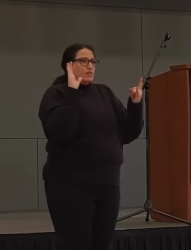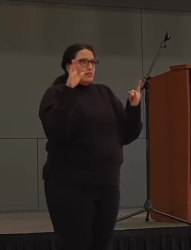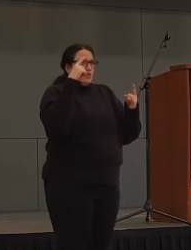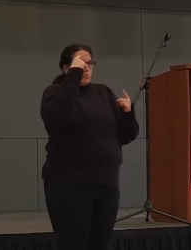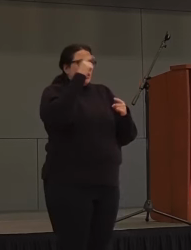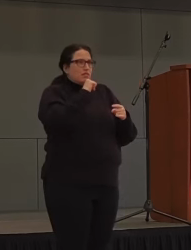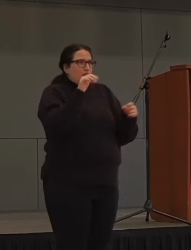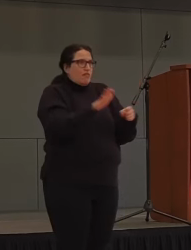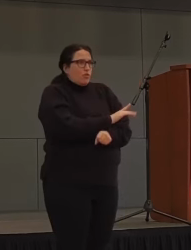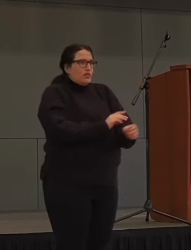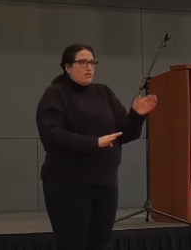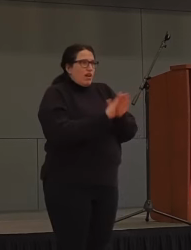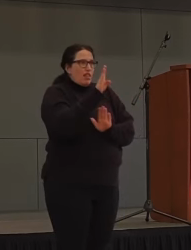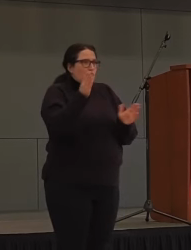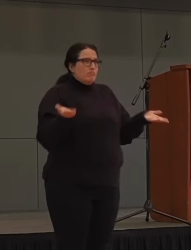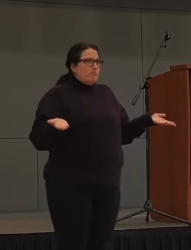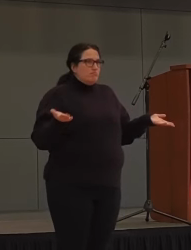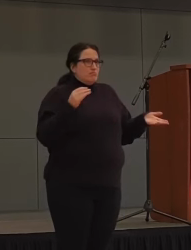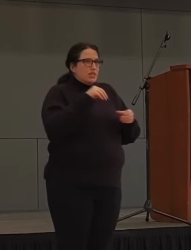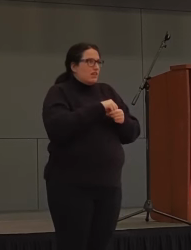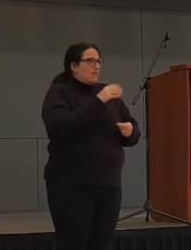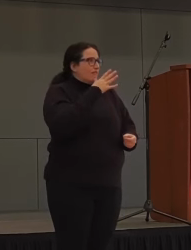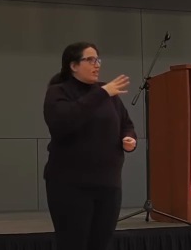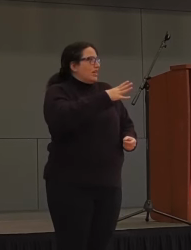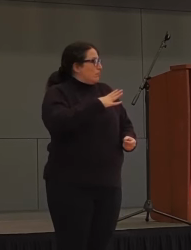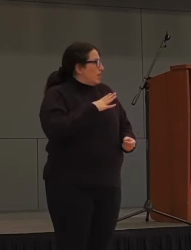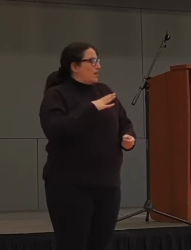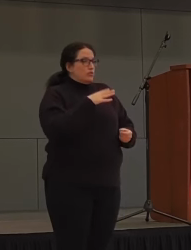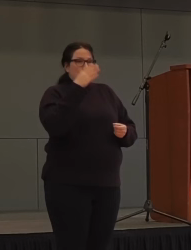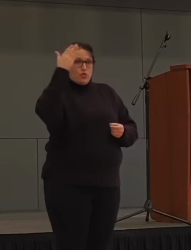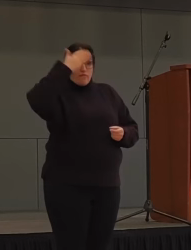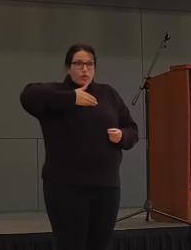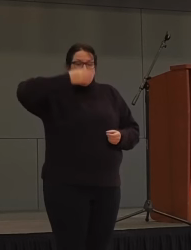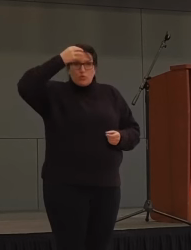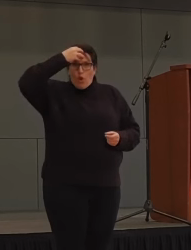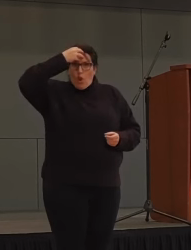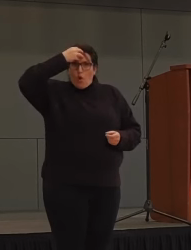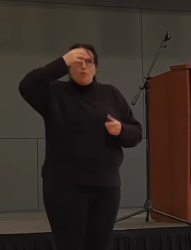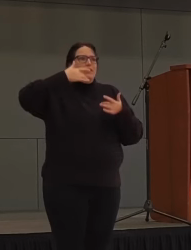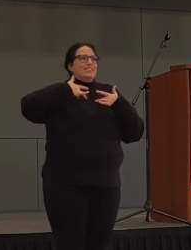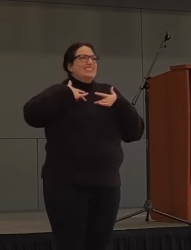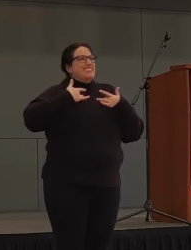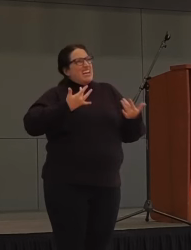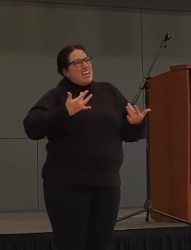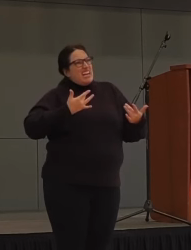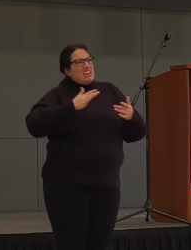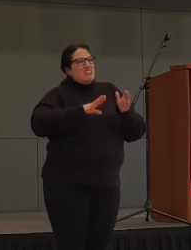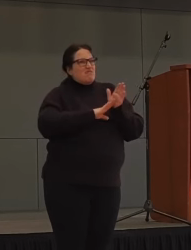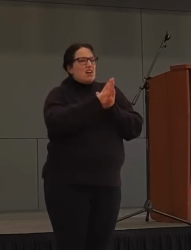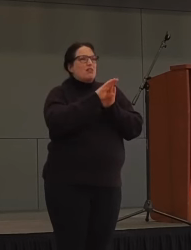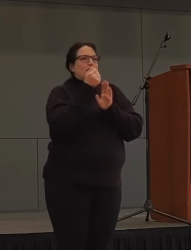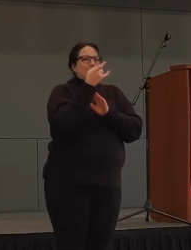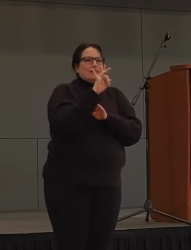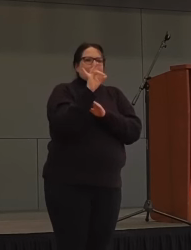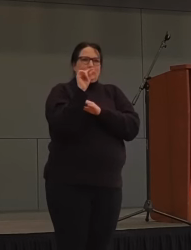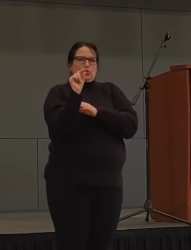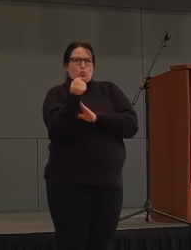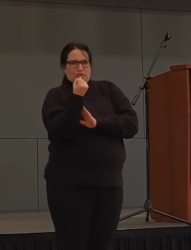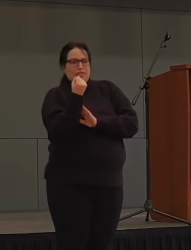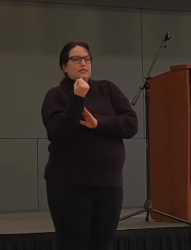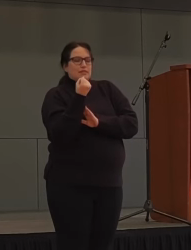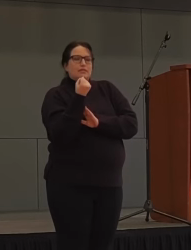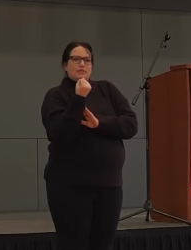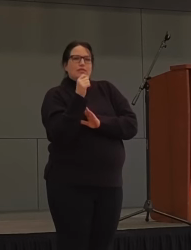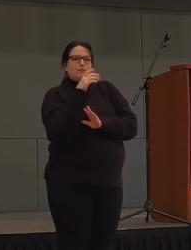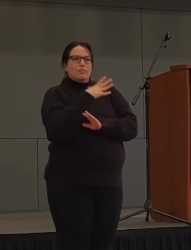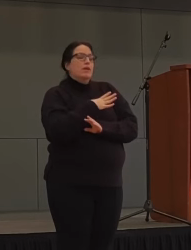fully developed. In females, the frontal lobe tends to develop by around 18 to 20. But,